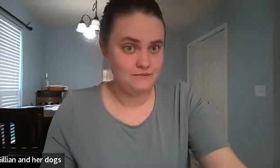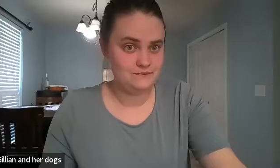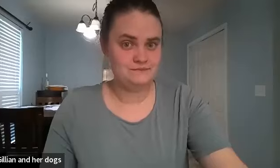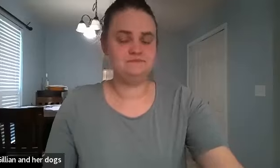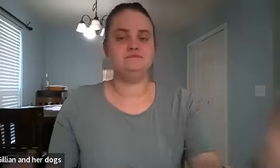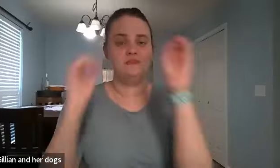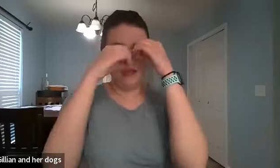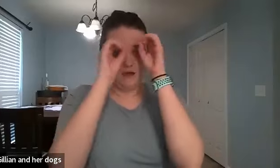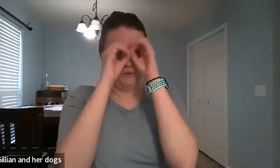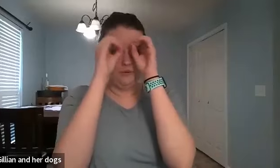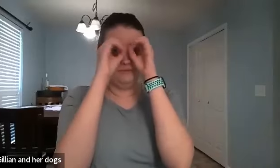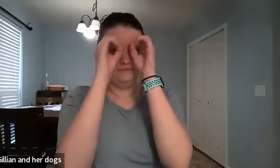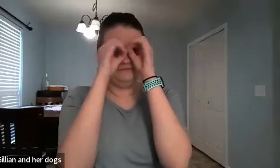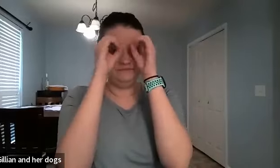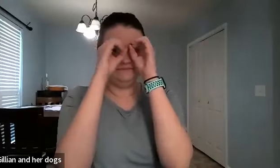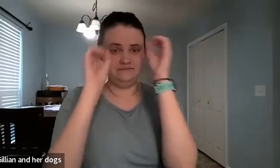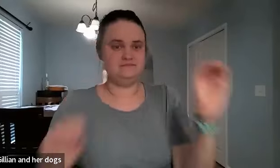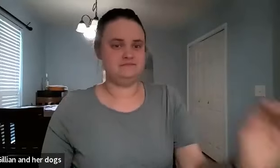Owl. Owl.